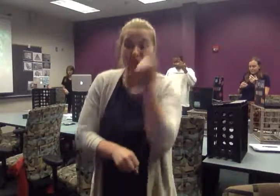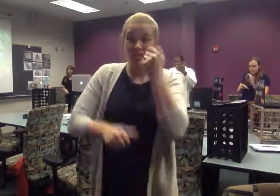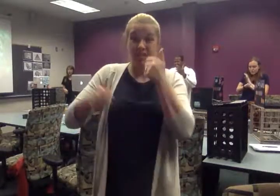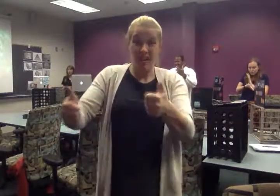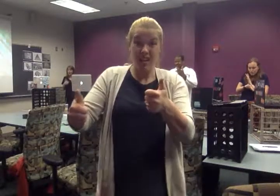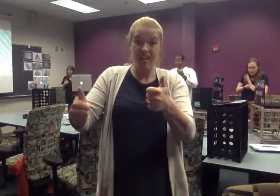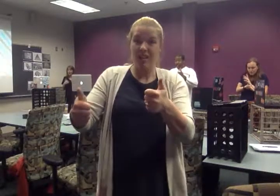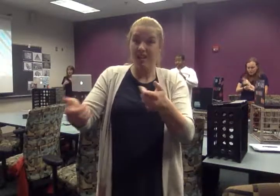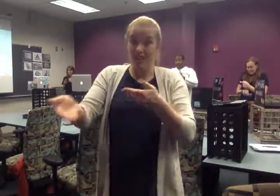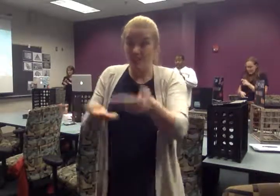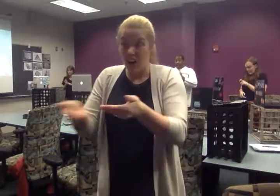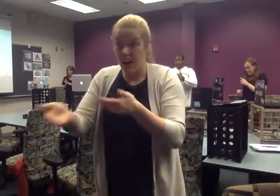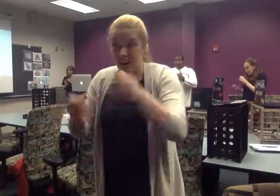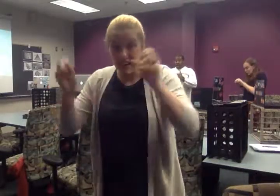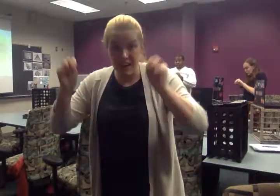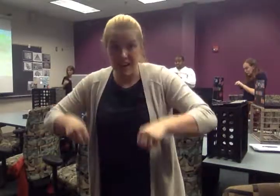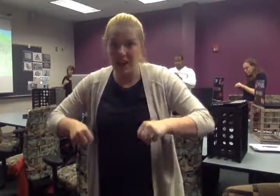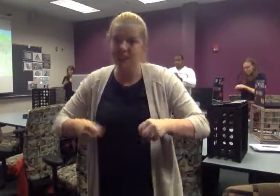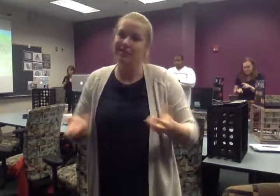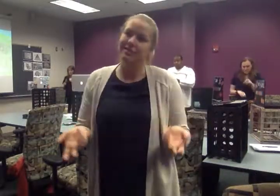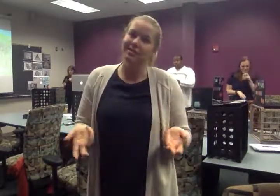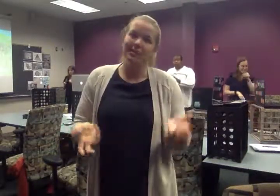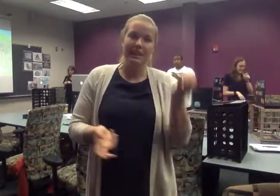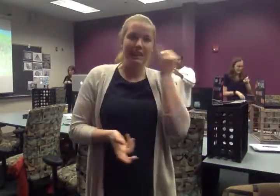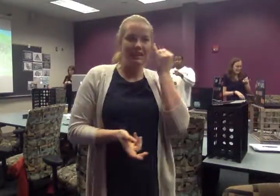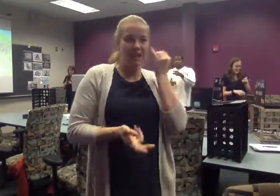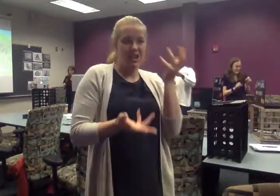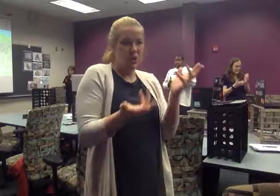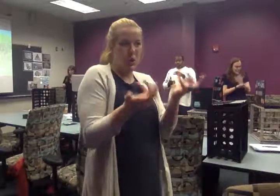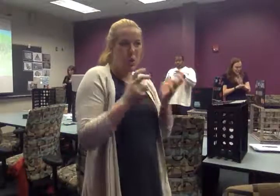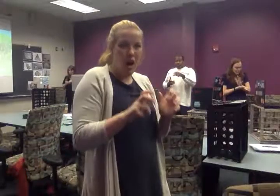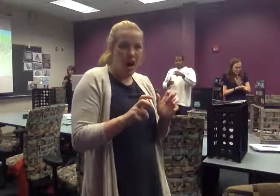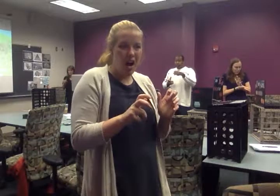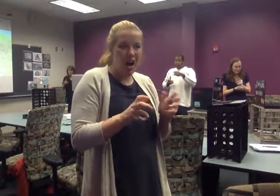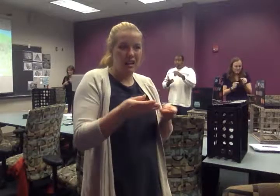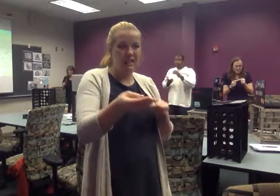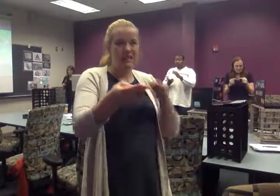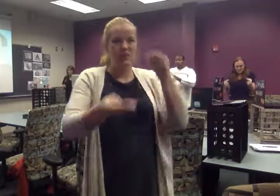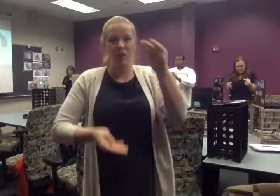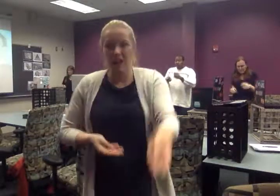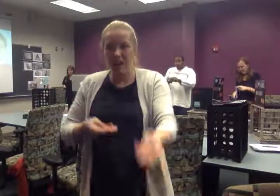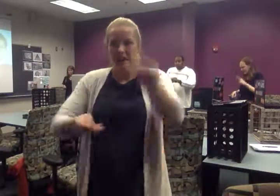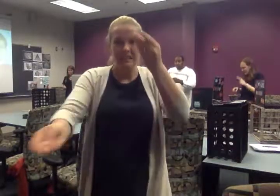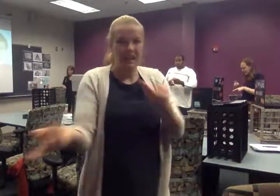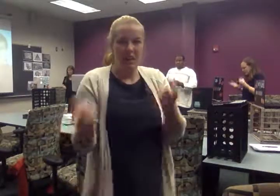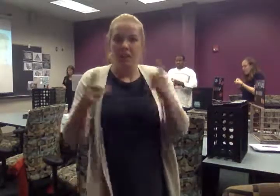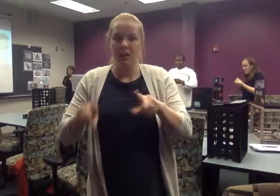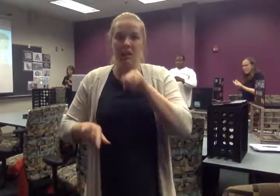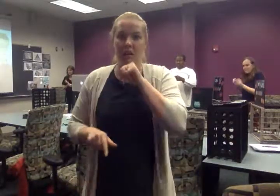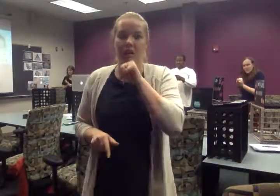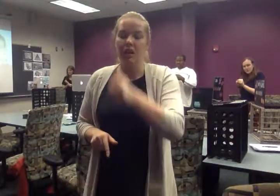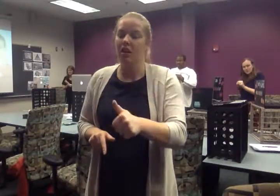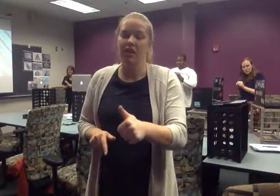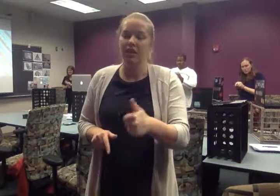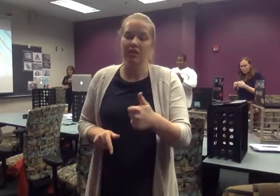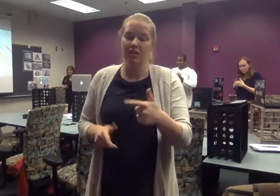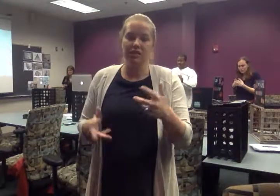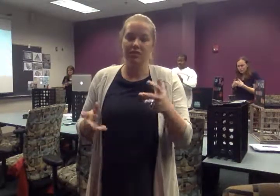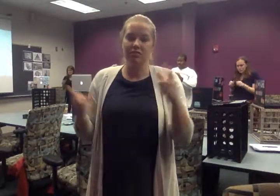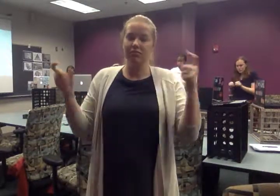need cheese. Then I have to live like a hobbit. I get this very powerful brain. It's like really stressful. I end up having to go to Mordor. It's just very complicated. So Smith's idea is that